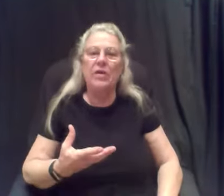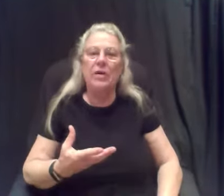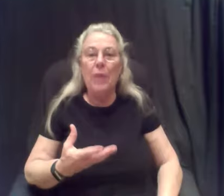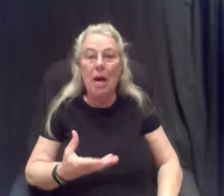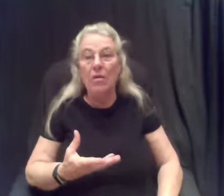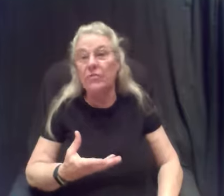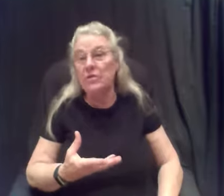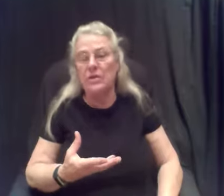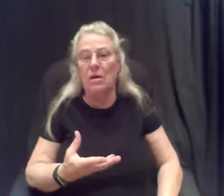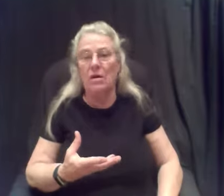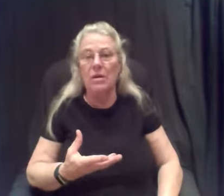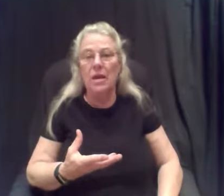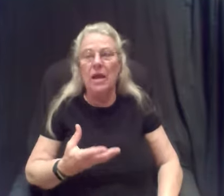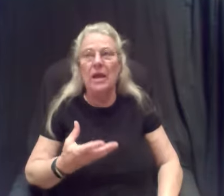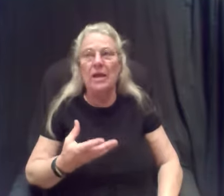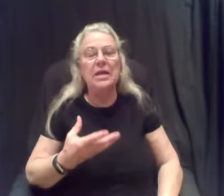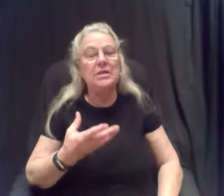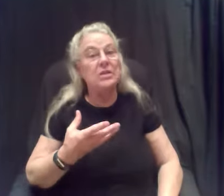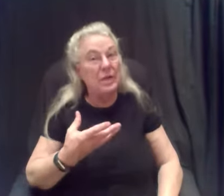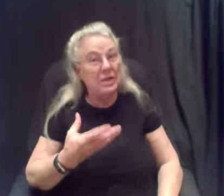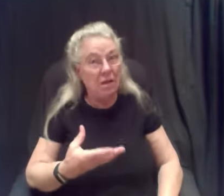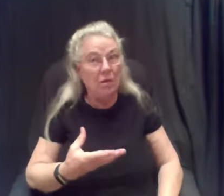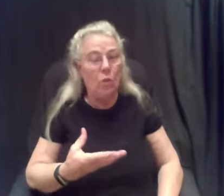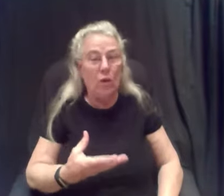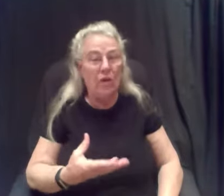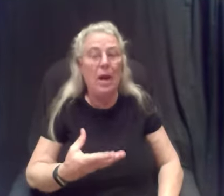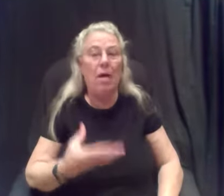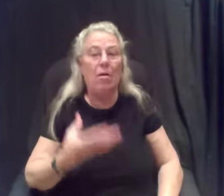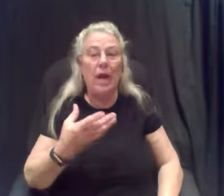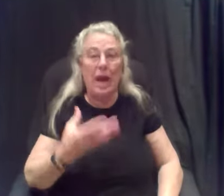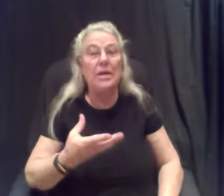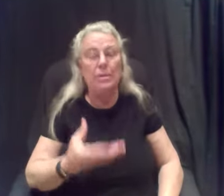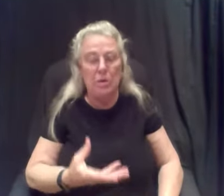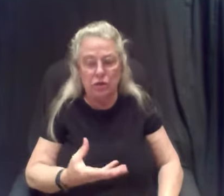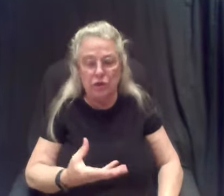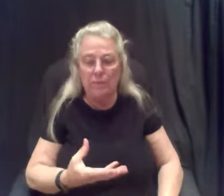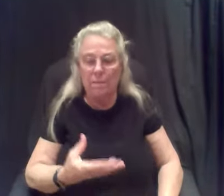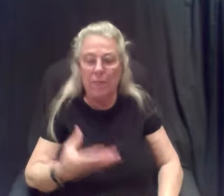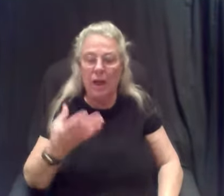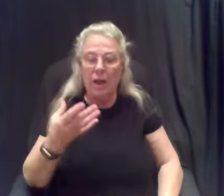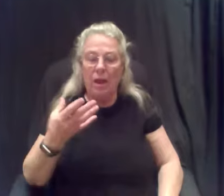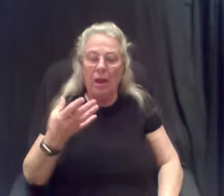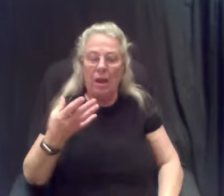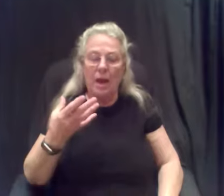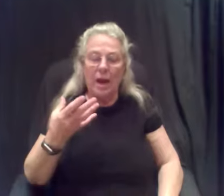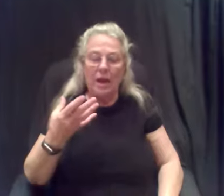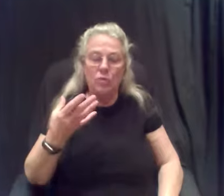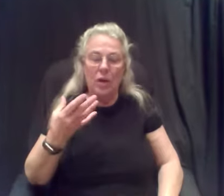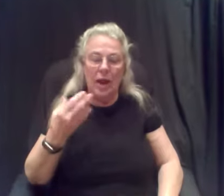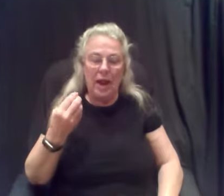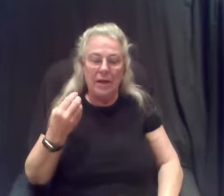powerful song. It needs to be sung with power and emotion, as well as